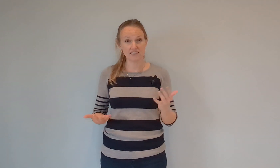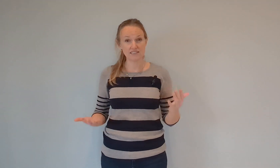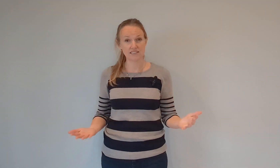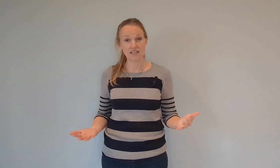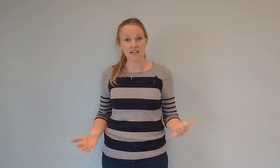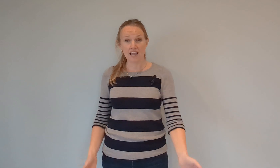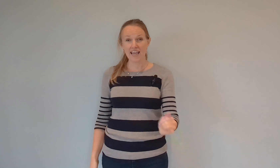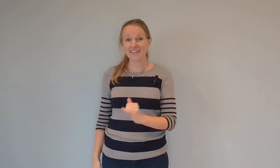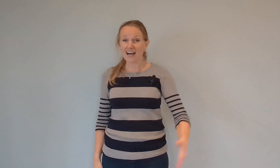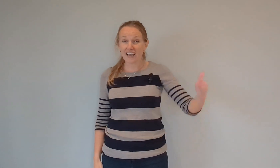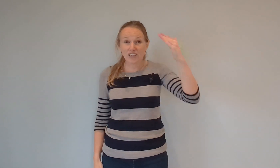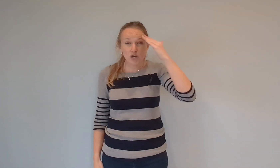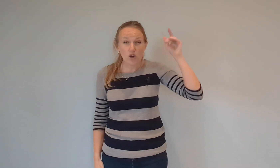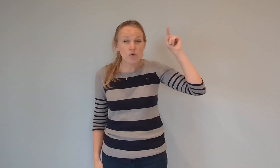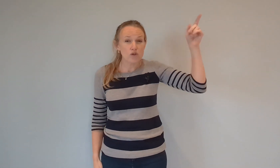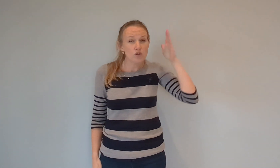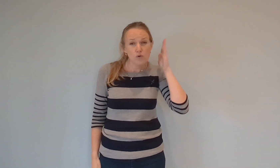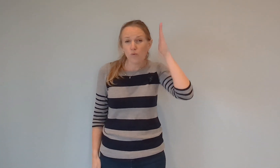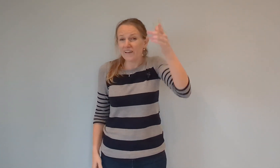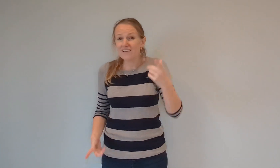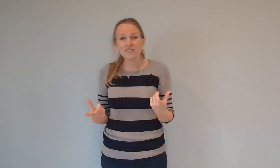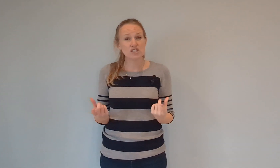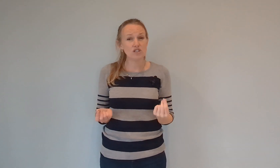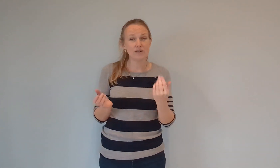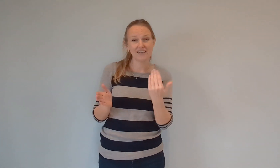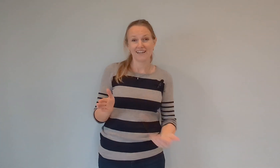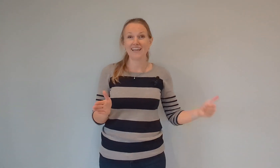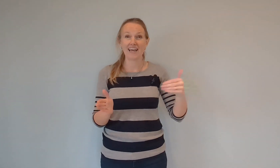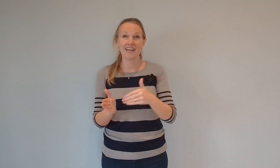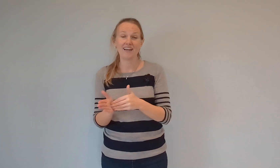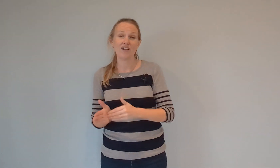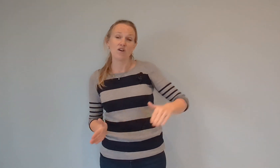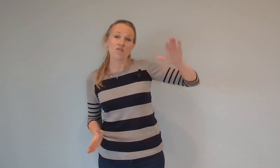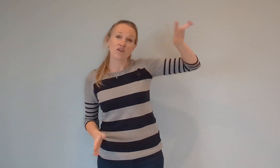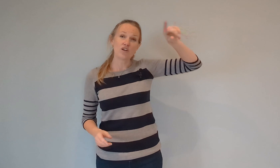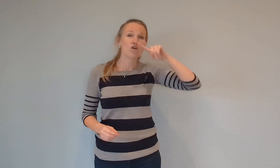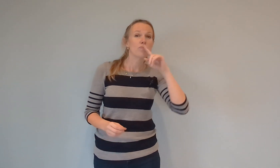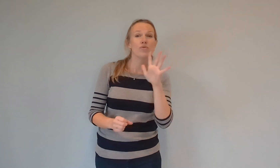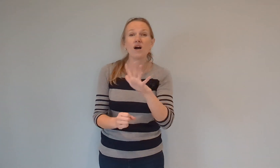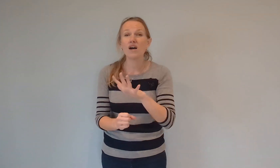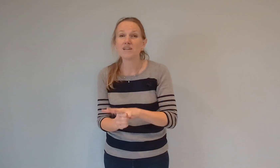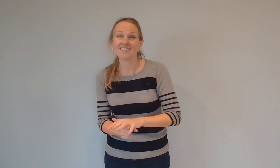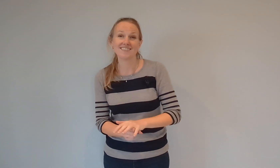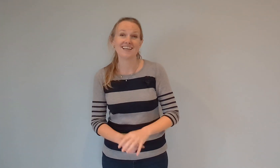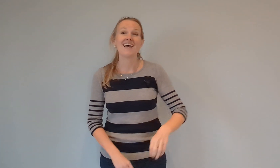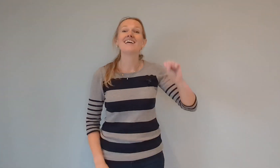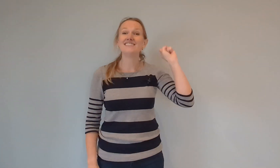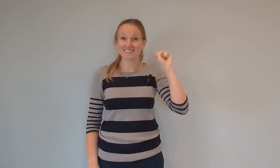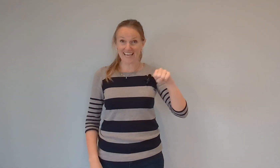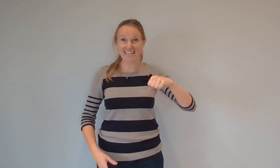things, and I know you will do it again. For your promise is yes